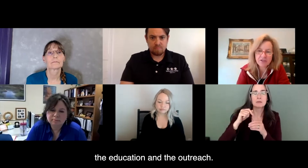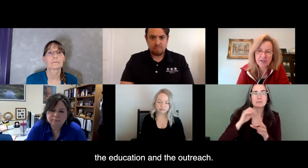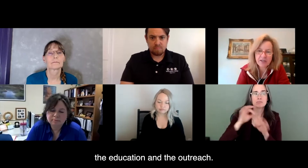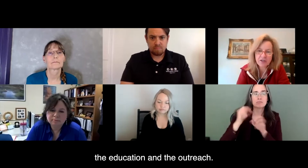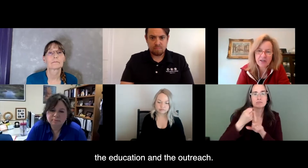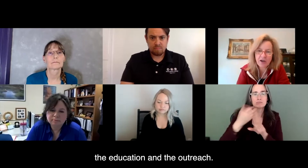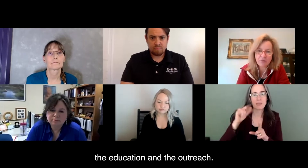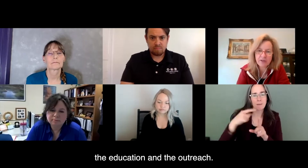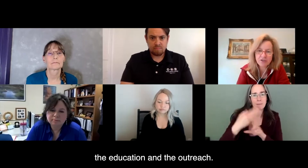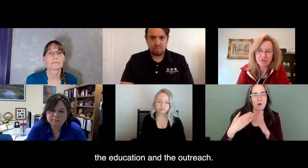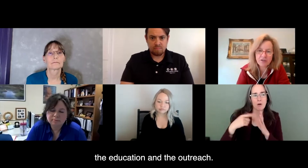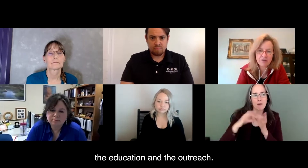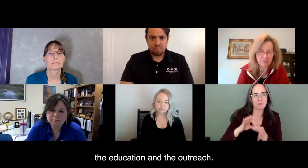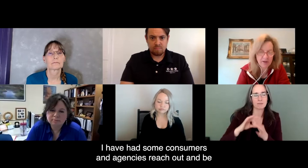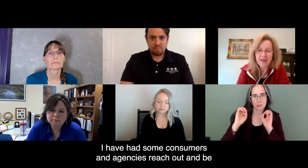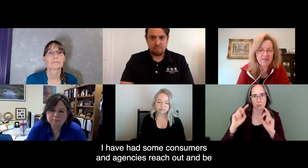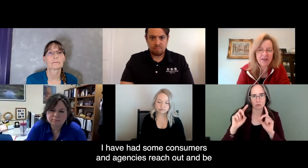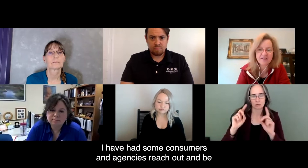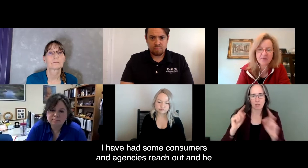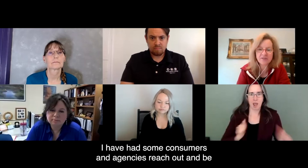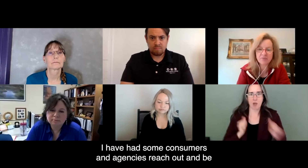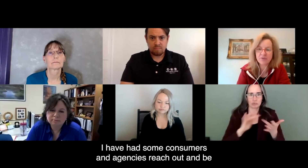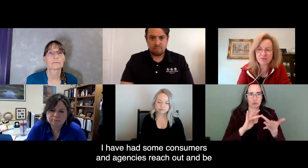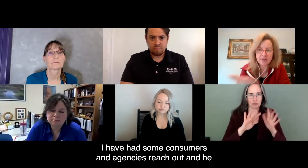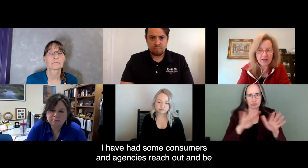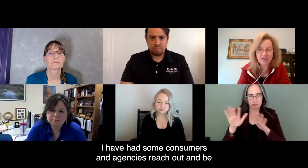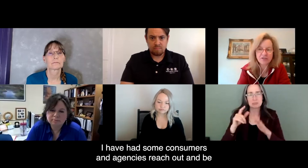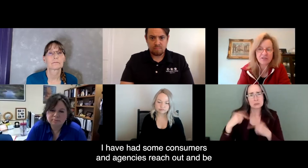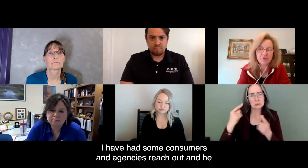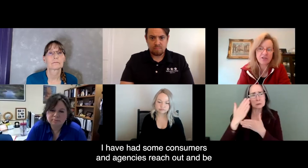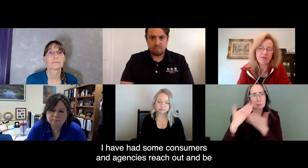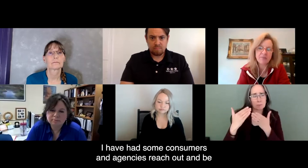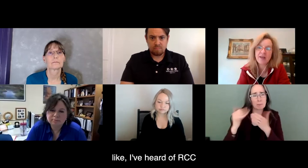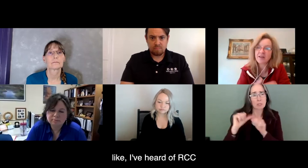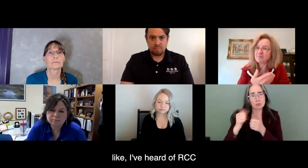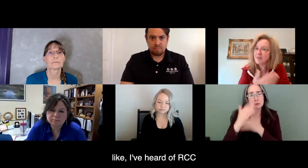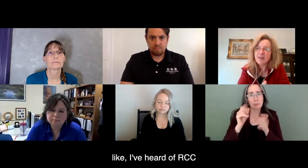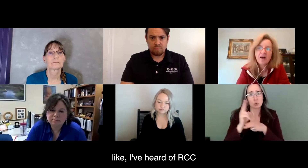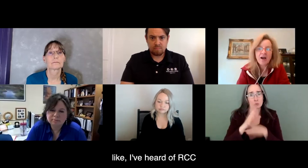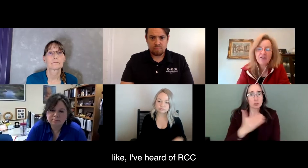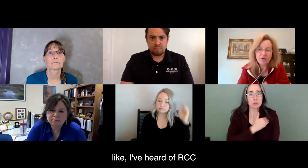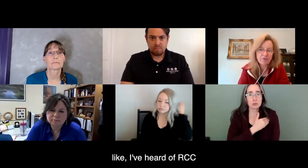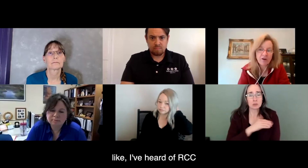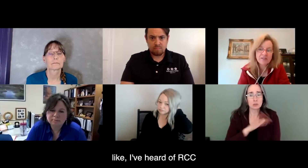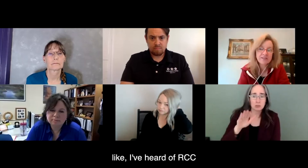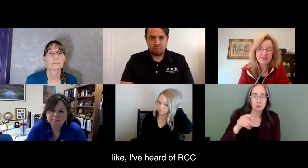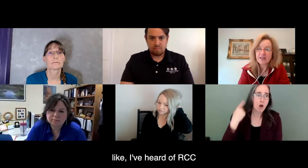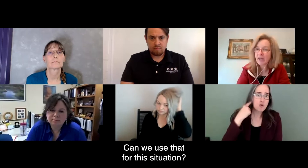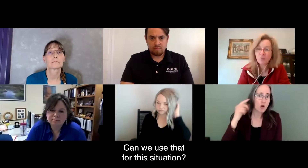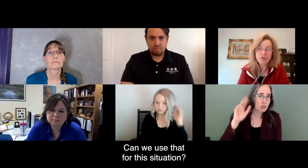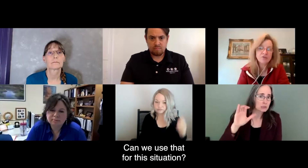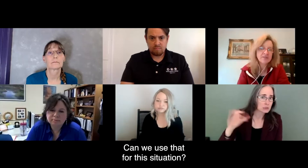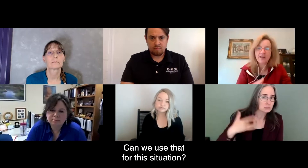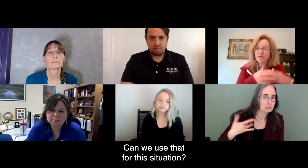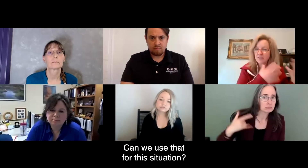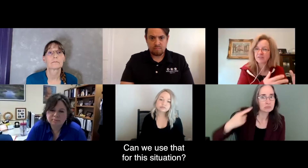the education and the outreach. You know, I have had some consumers and agencies reach out and be like, I've heard of RCC, can